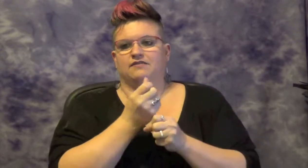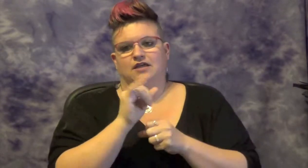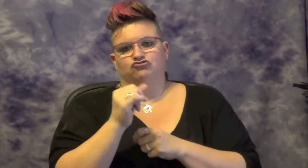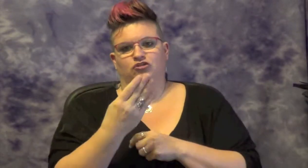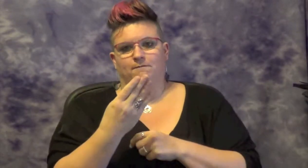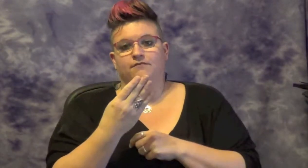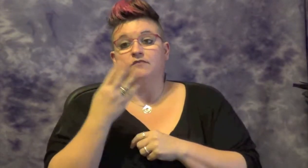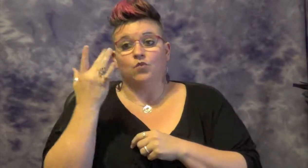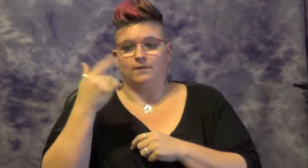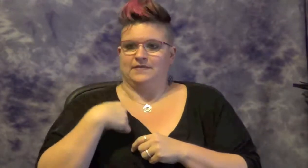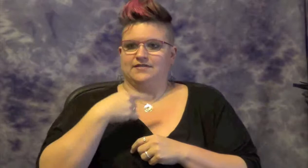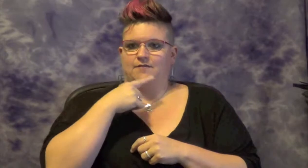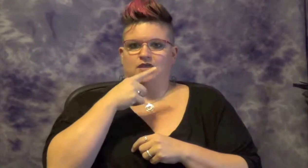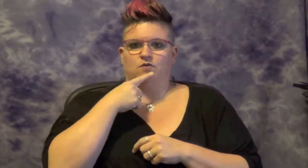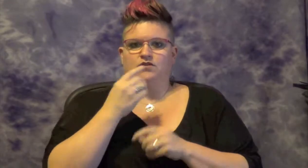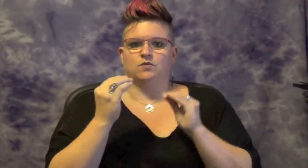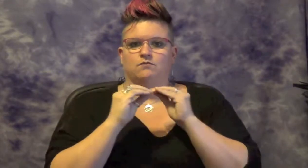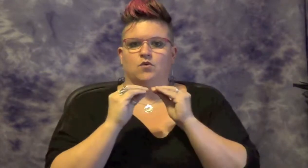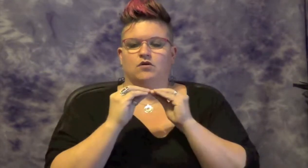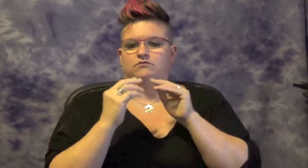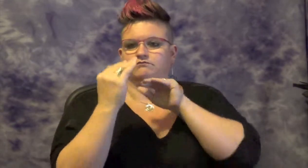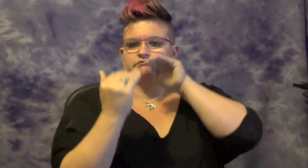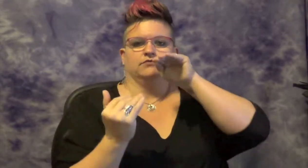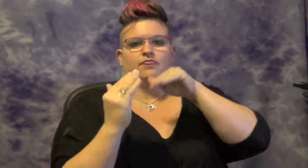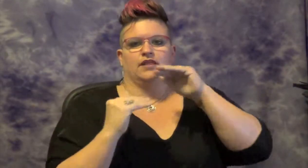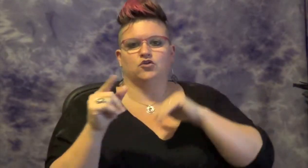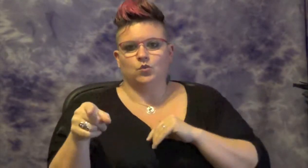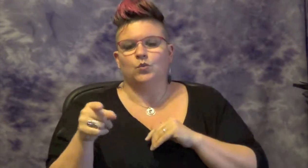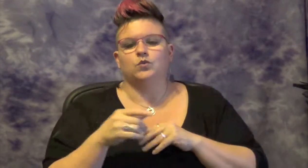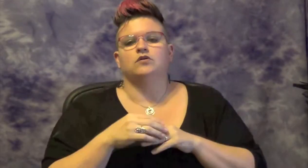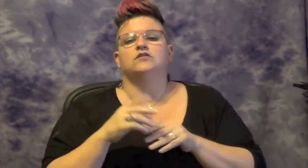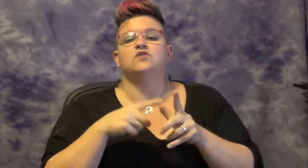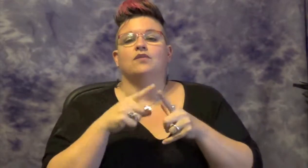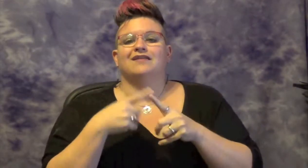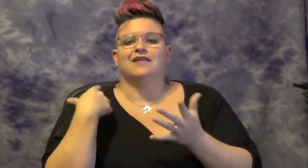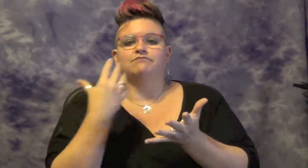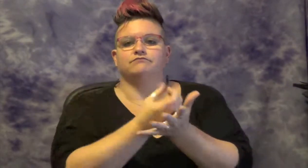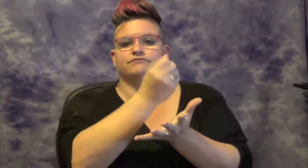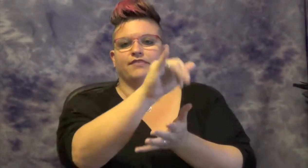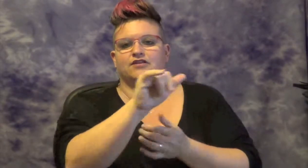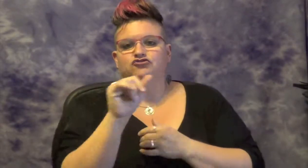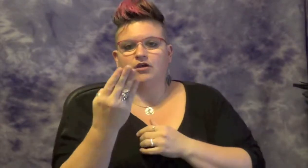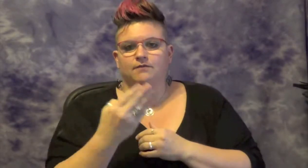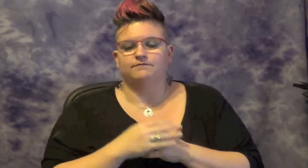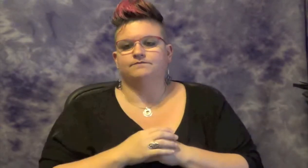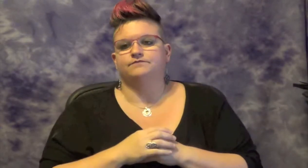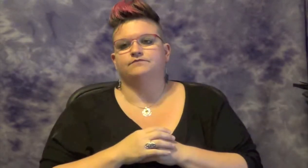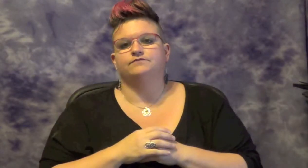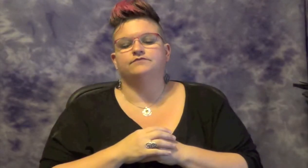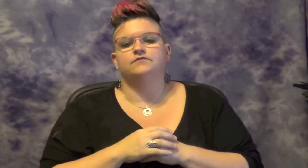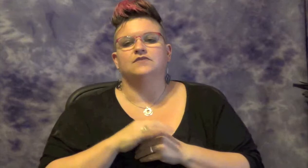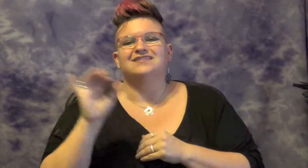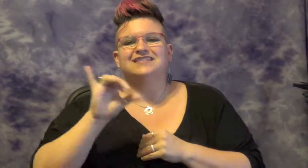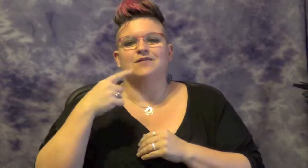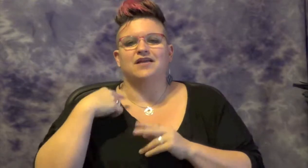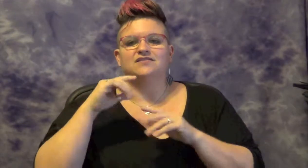but the hearing person goes and gets the job because they have more leverage than the deaf person, and so they go and they steal that